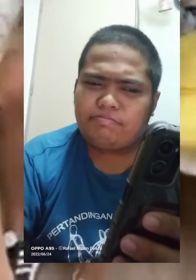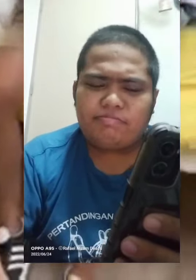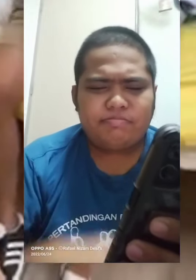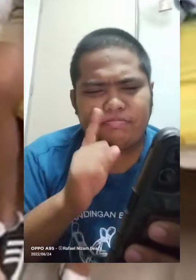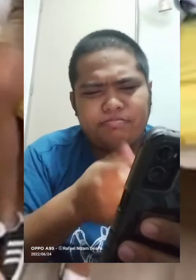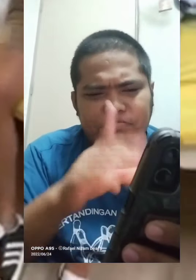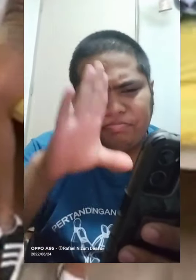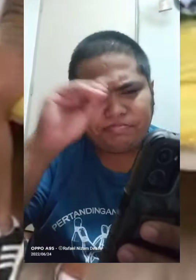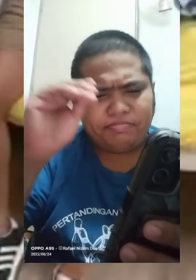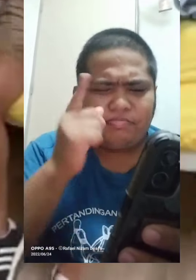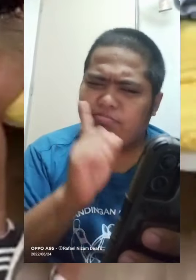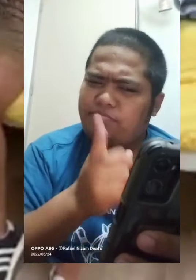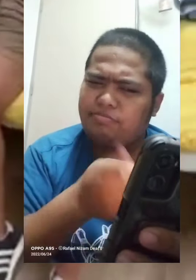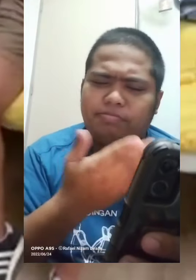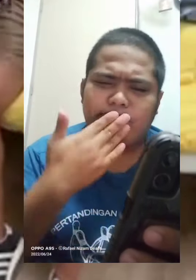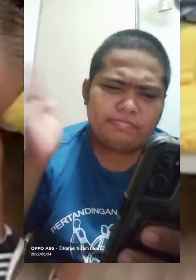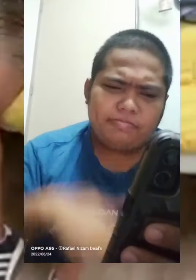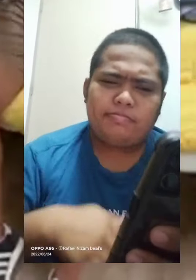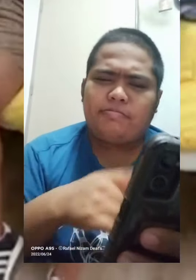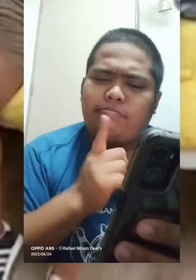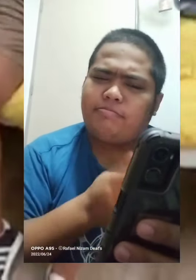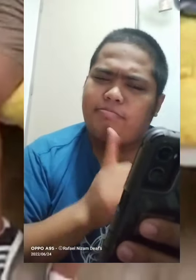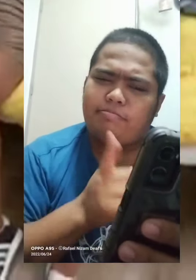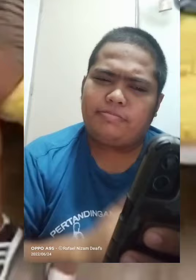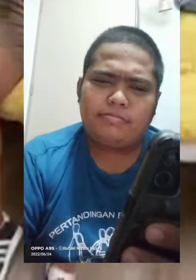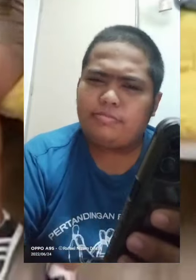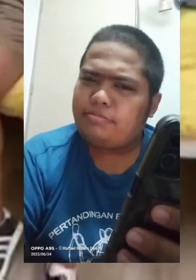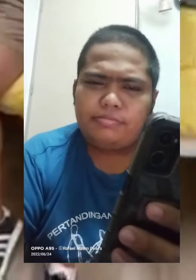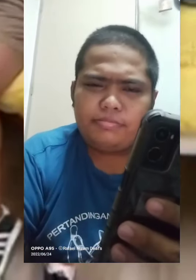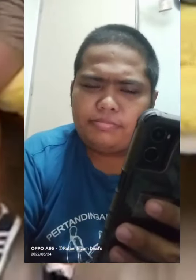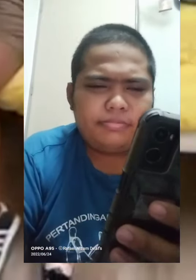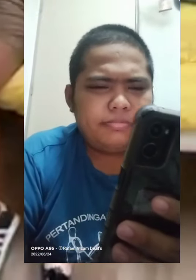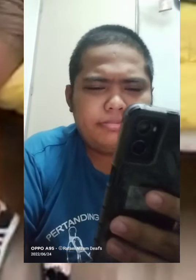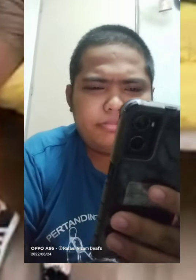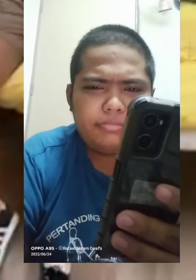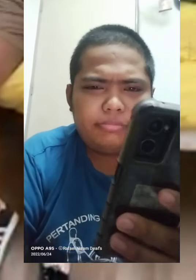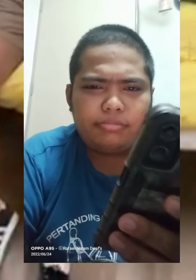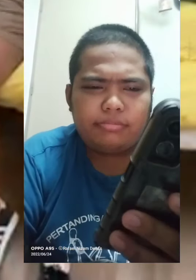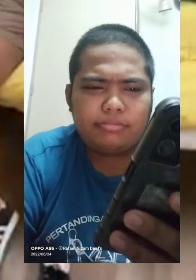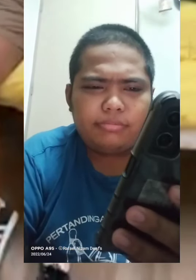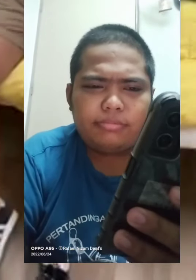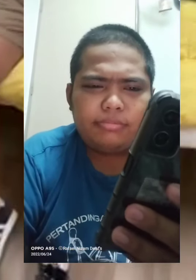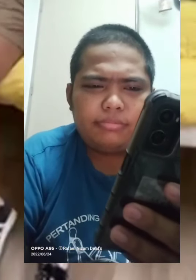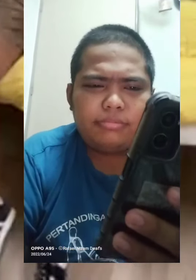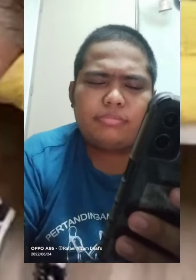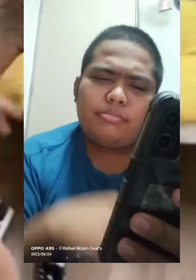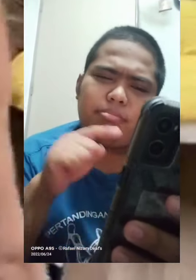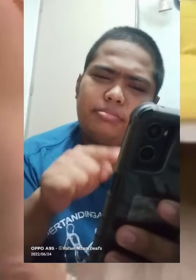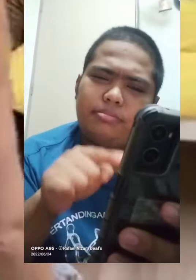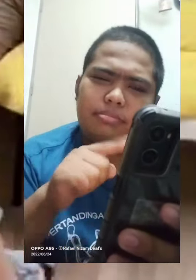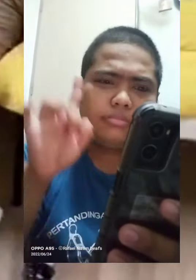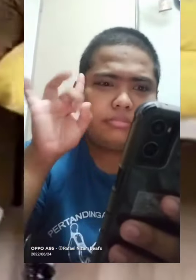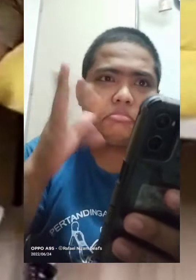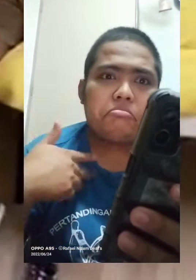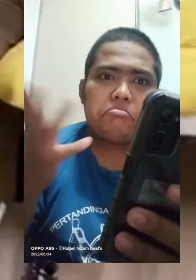like chilling. You're having a nap? Yeah, I was waiting for you. So I was like, you know. You waiting for me? Yeah. To have a nap with you? Yeah. But you